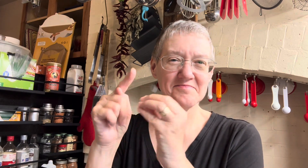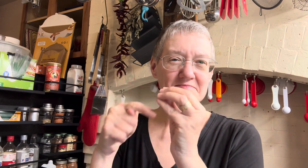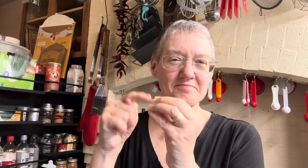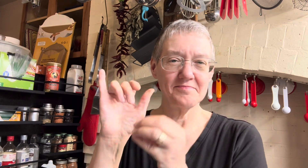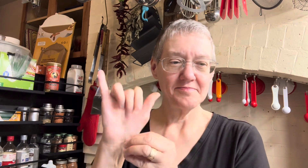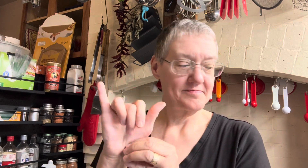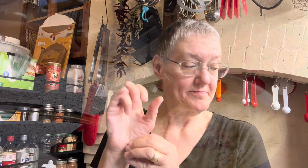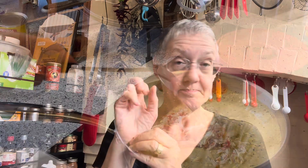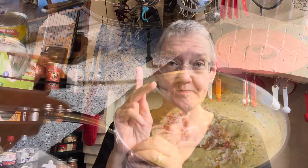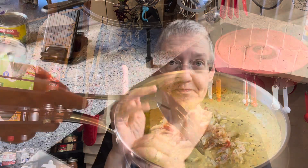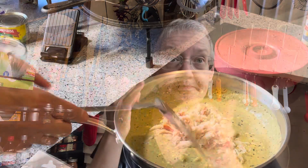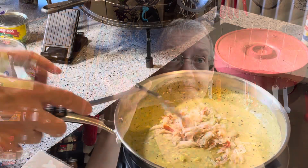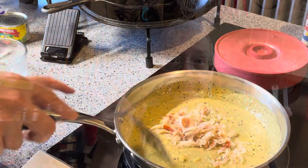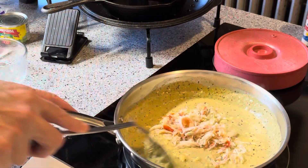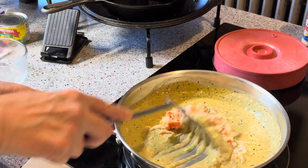of those recipes.